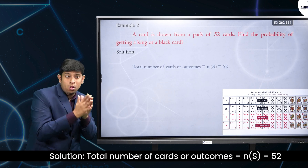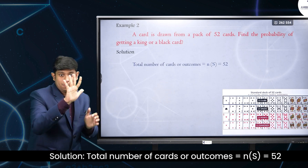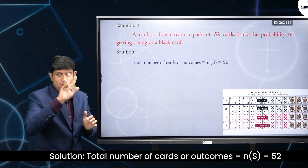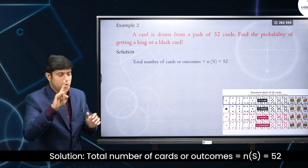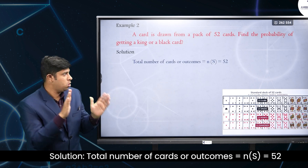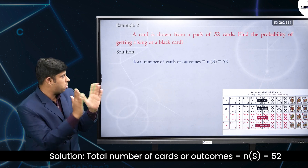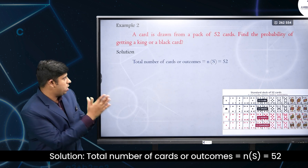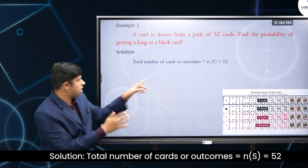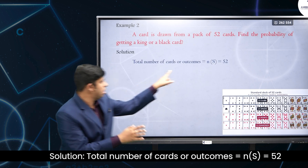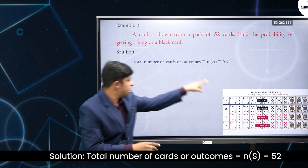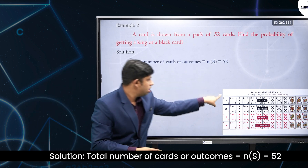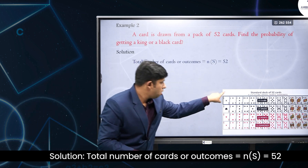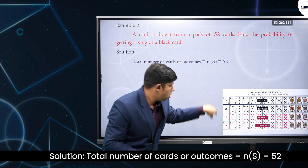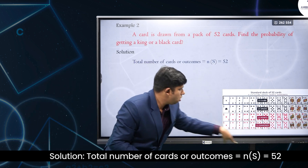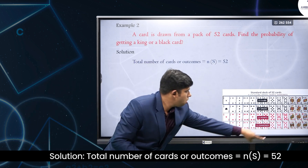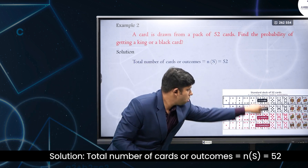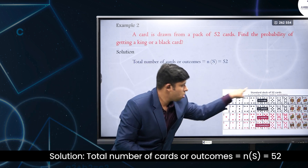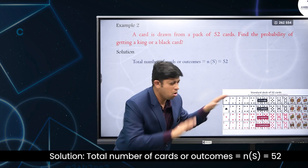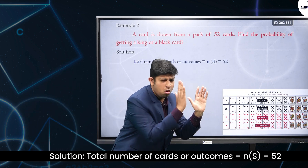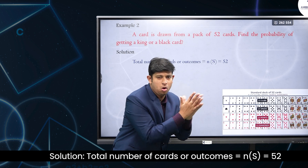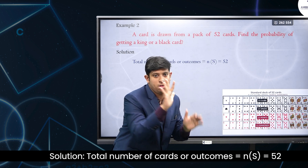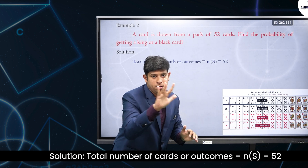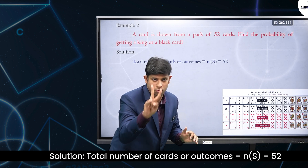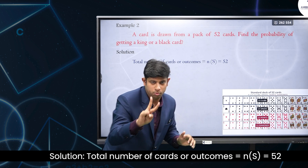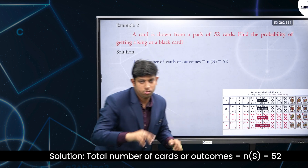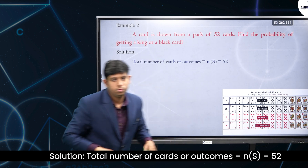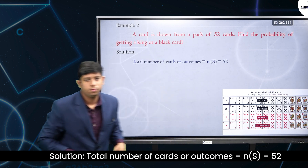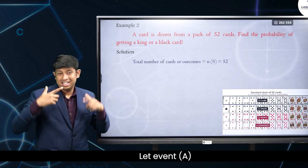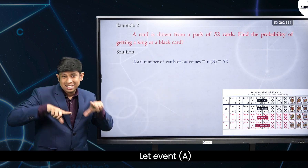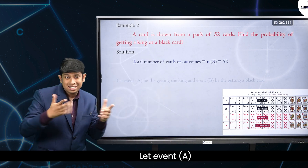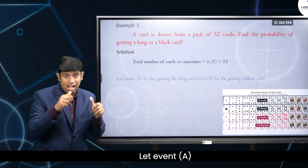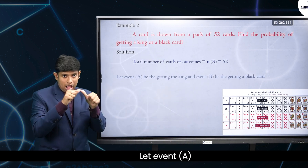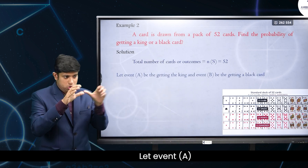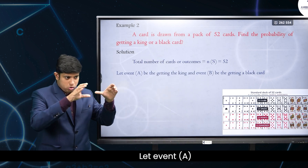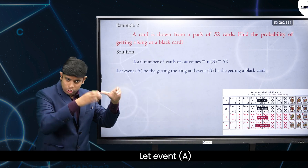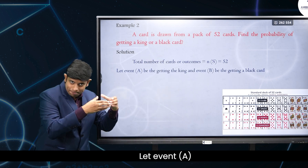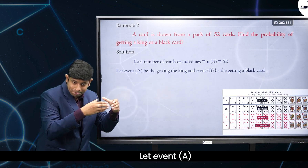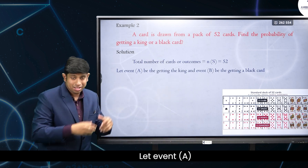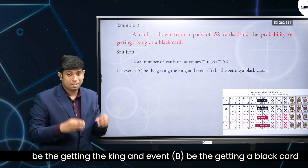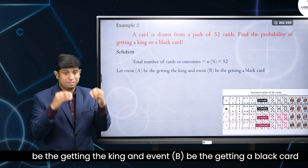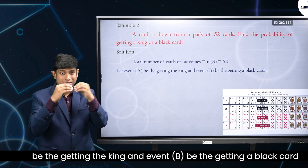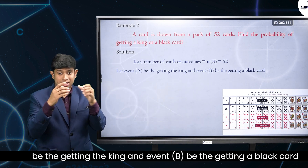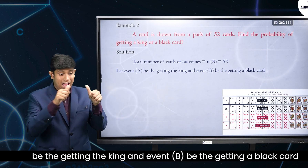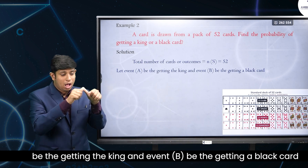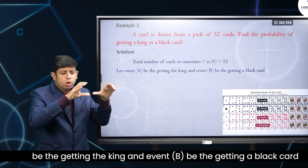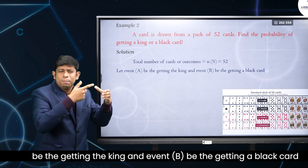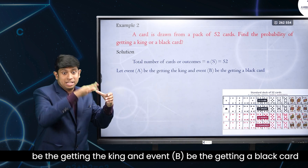are outcomes. N of S is equal to 52. Let event A be the getting the king